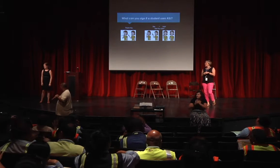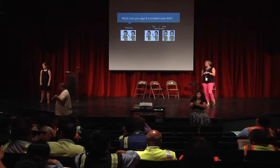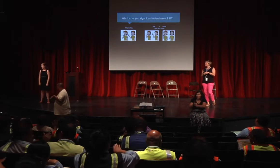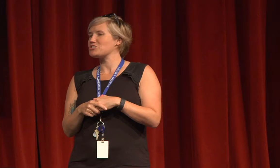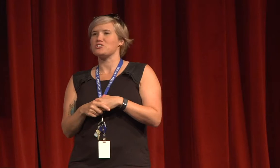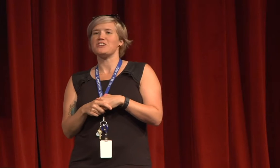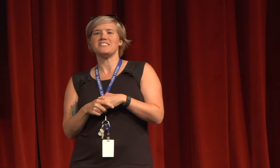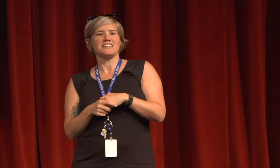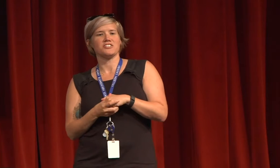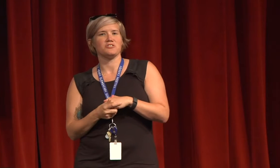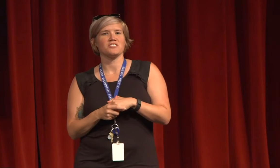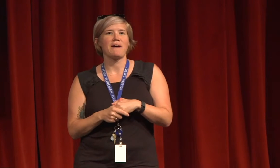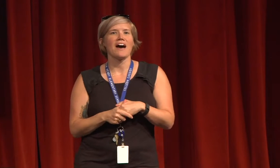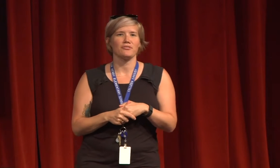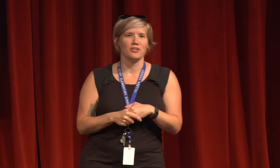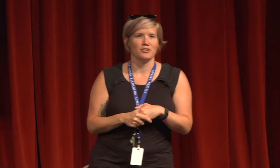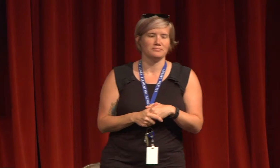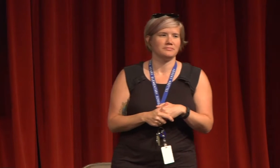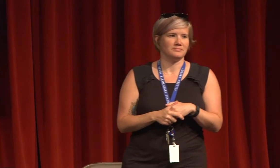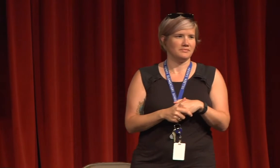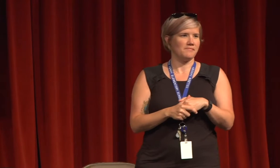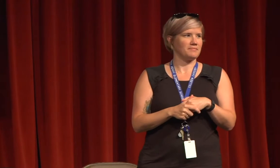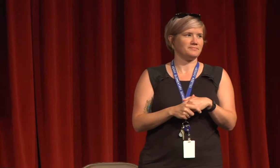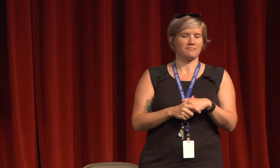If your students need to use the bathroom,